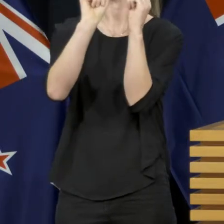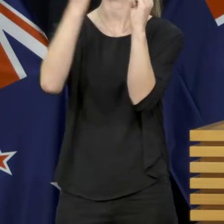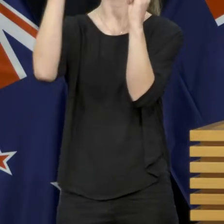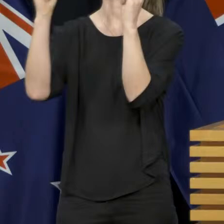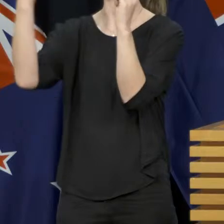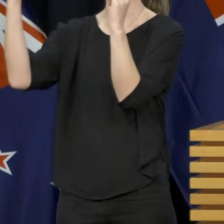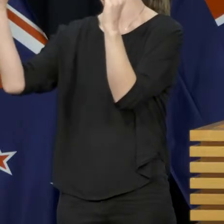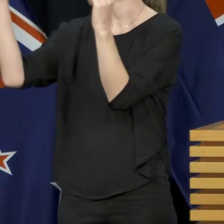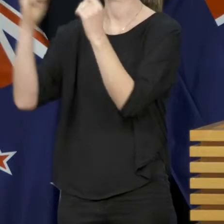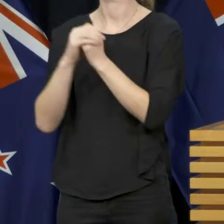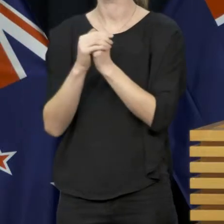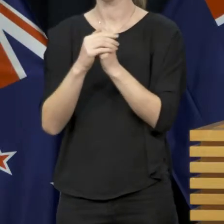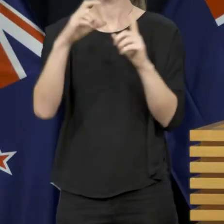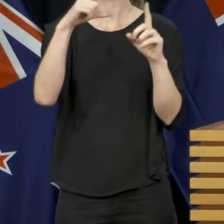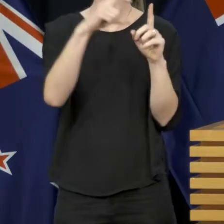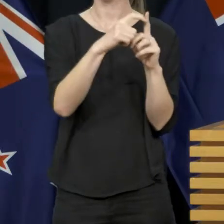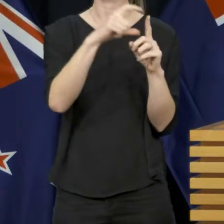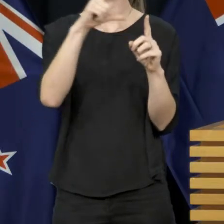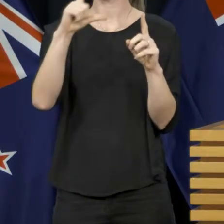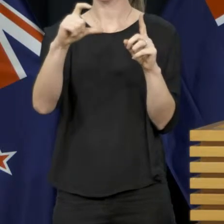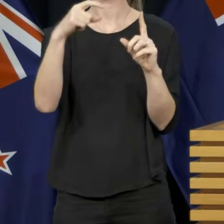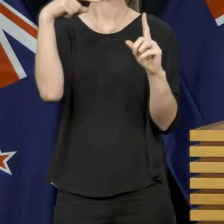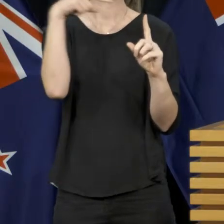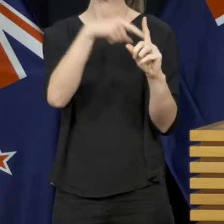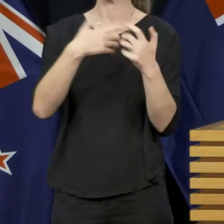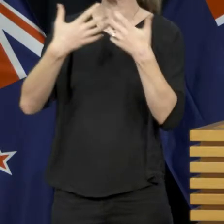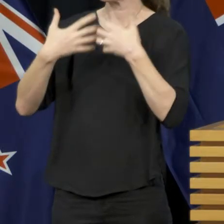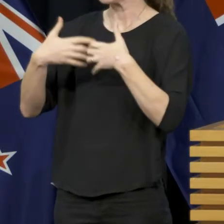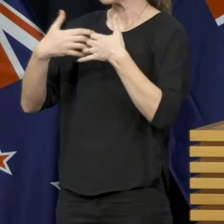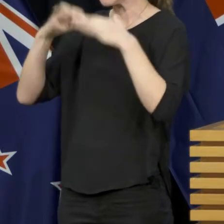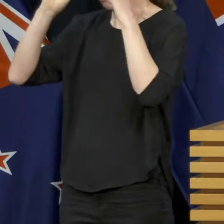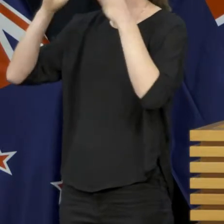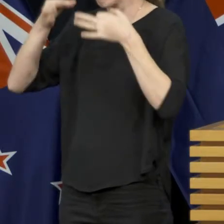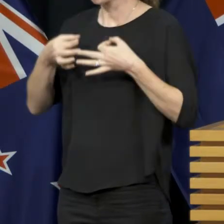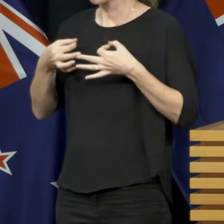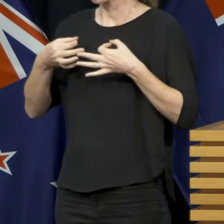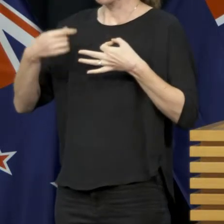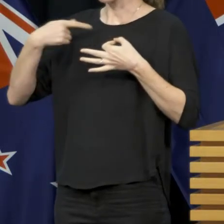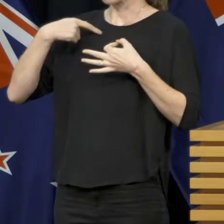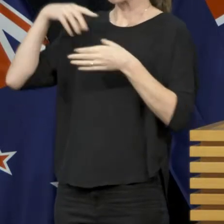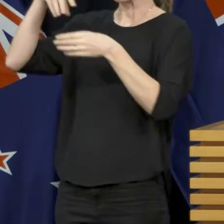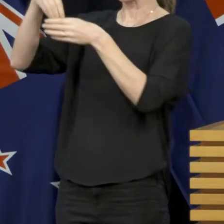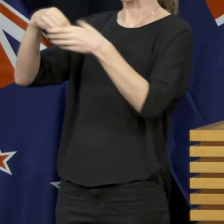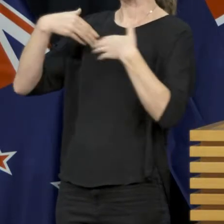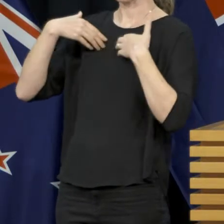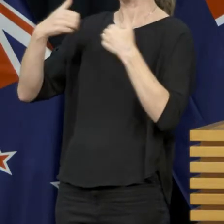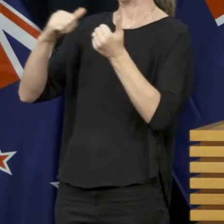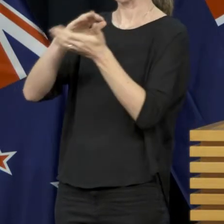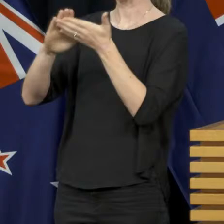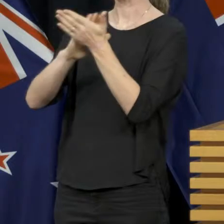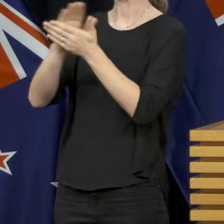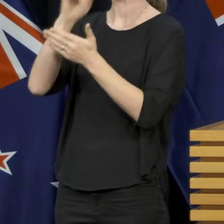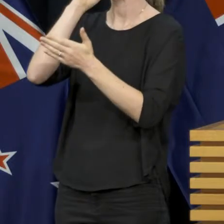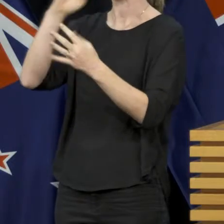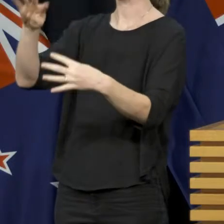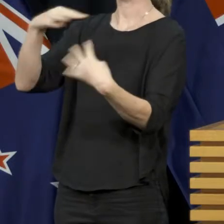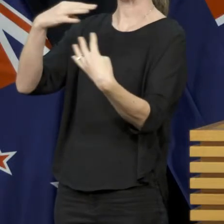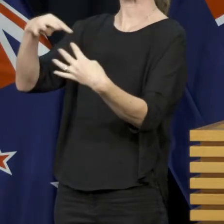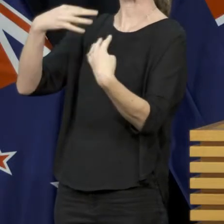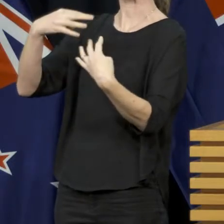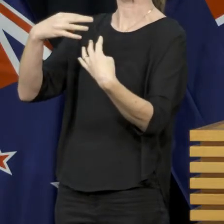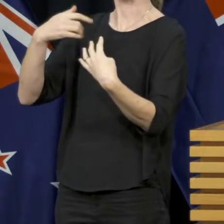He reached the conclusion his ongoing presence in the health role was causing too much distraction to the government's